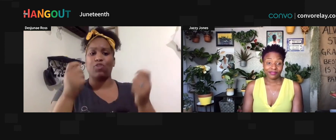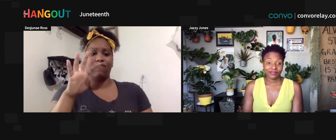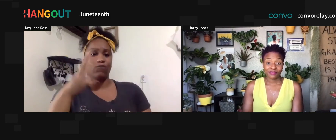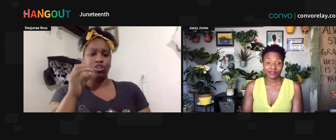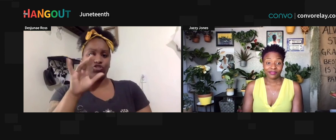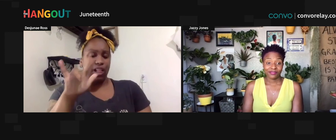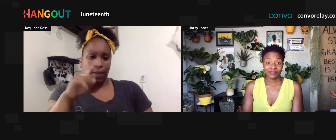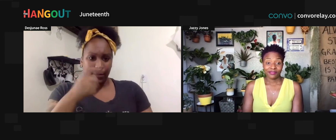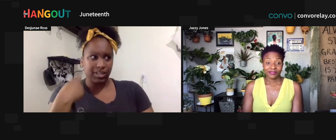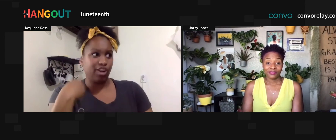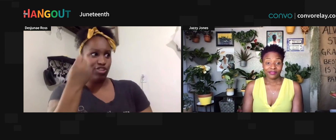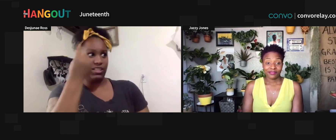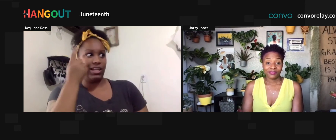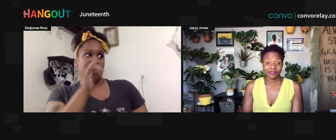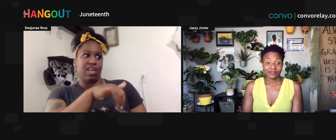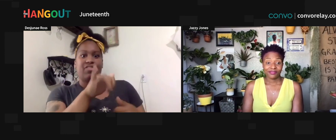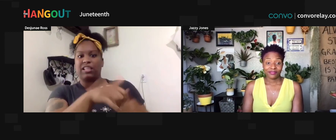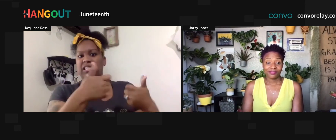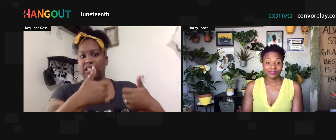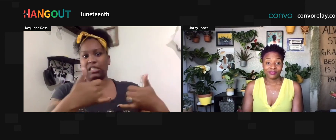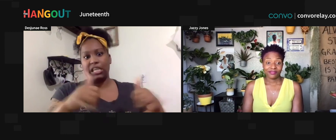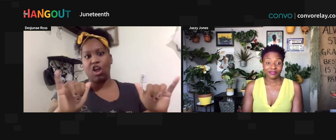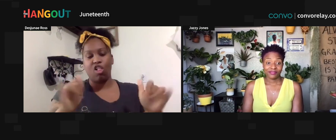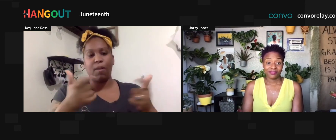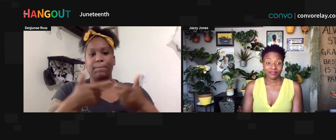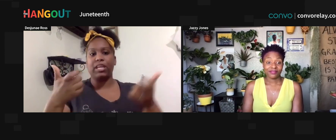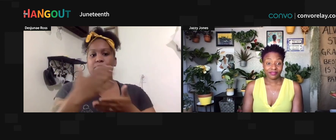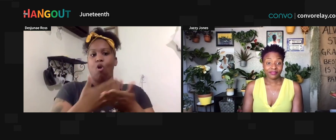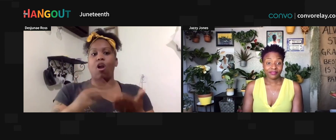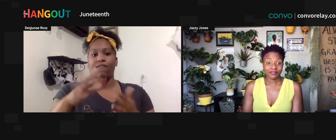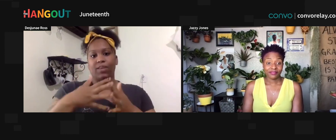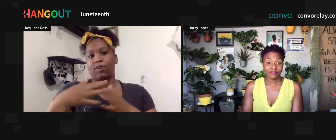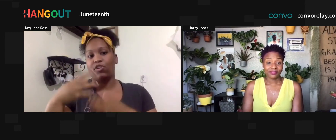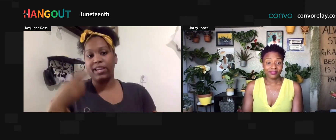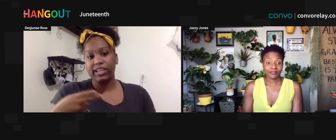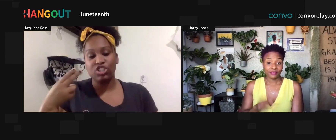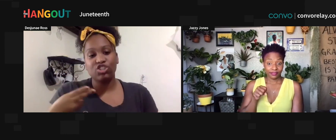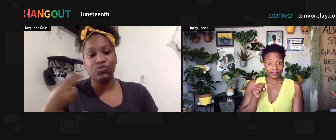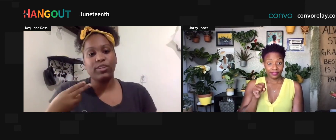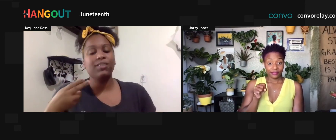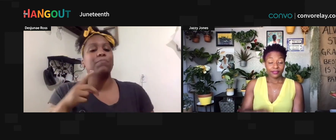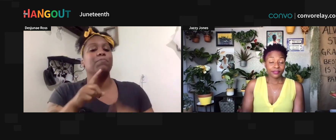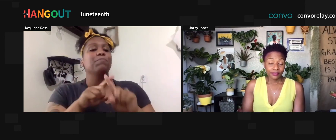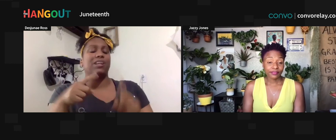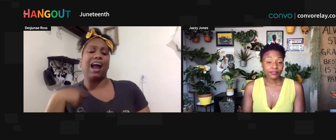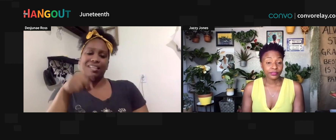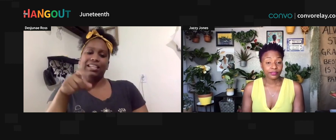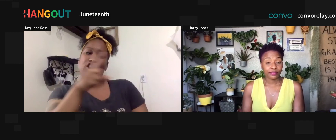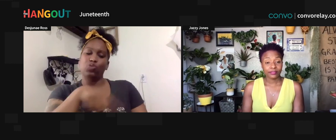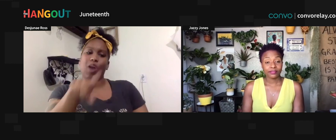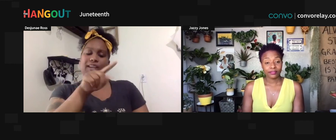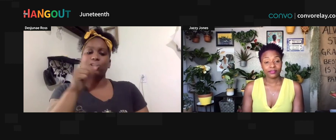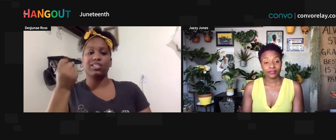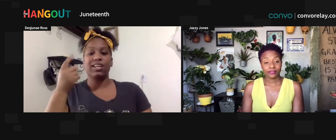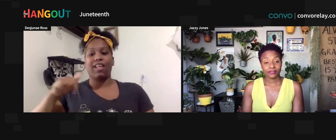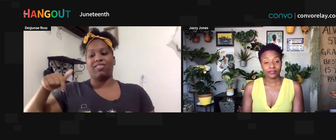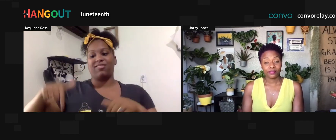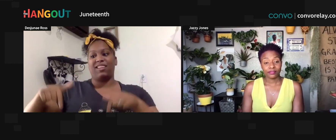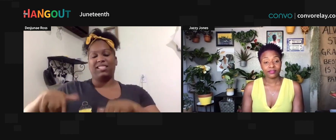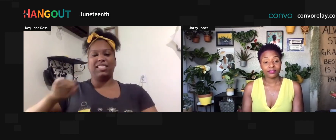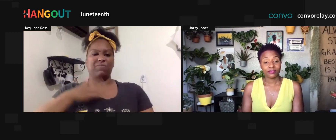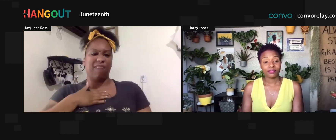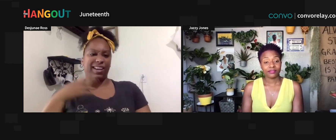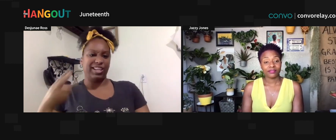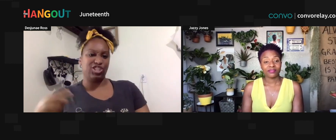I still have no problem celebrating the 4th of July because, again, I understand that that's still a big part of American history. Mm-hmm. At the same time, I